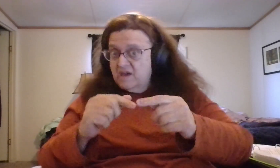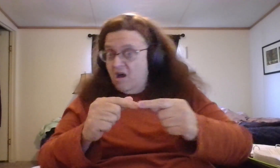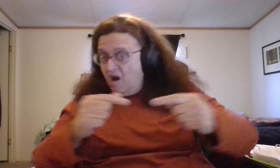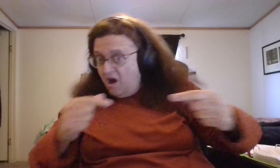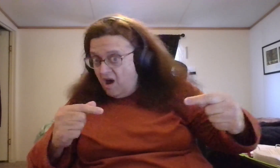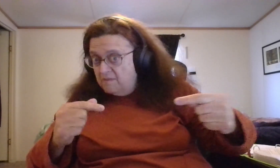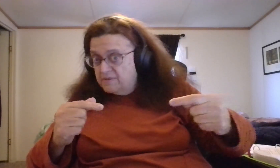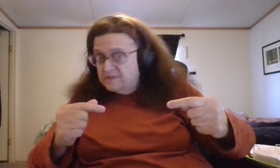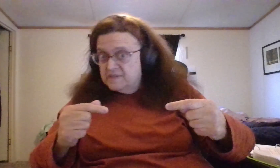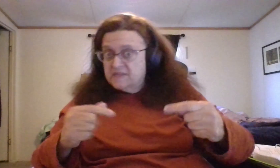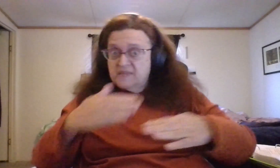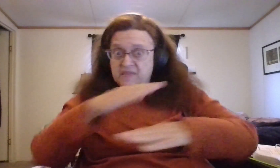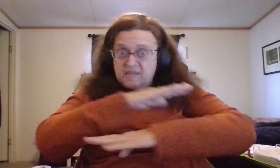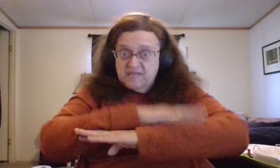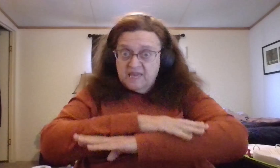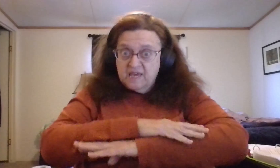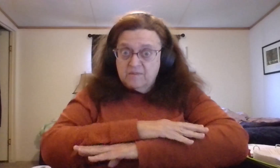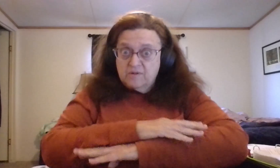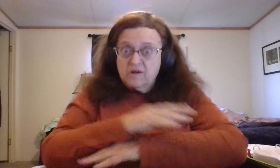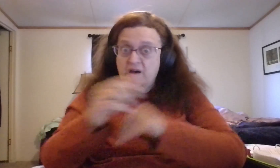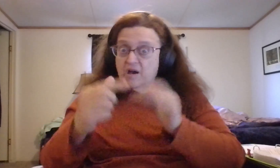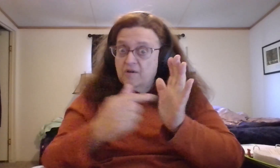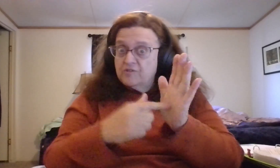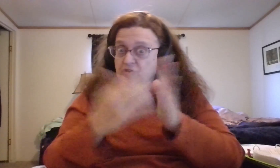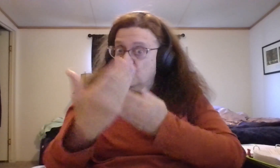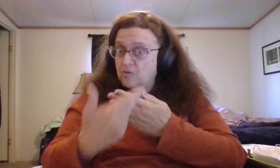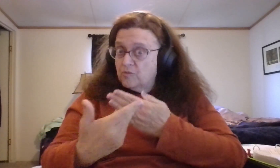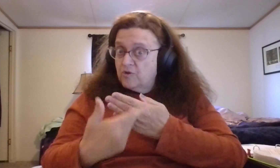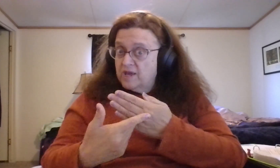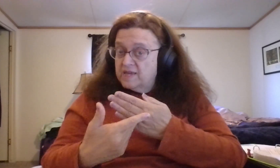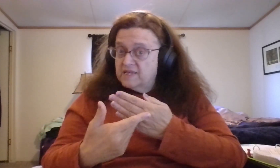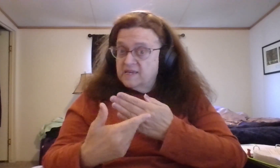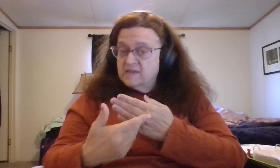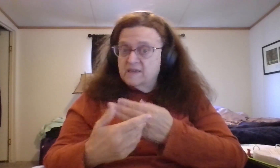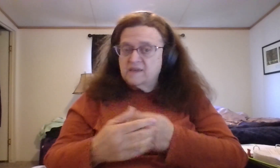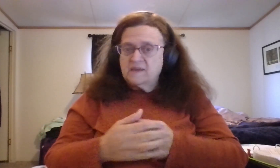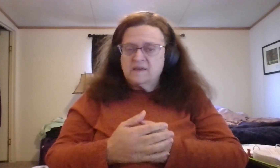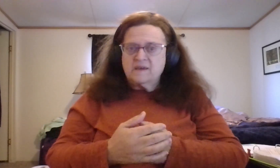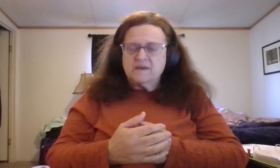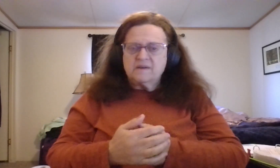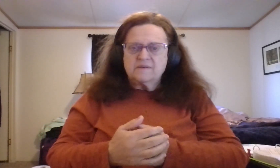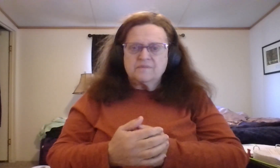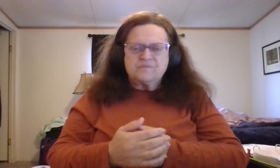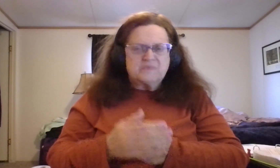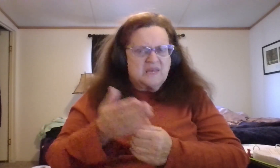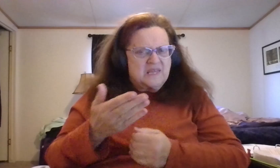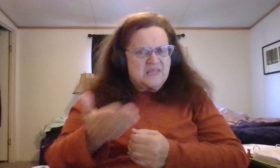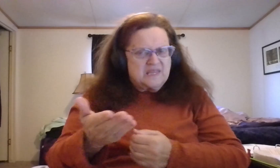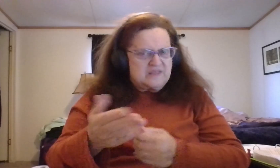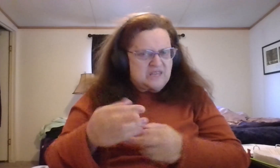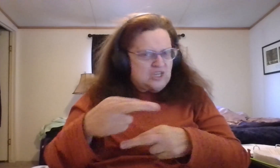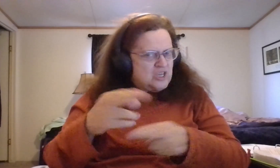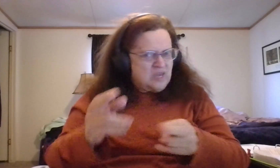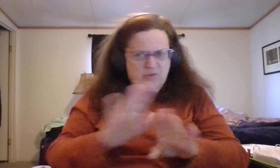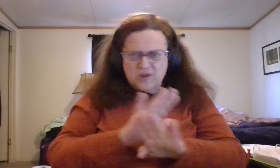of showbread, because this chamber had no